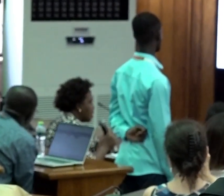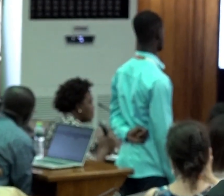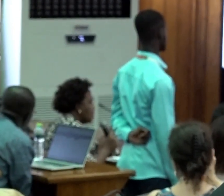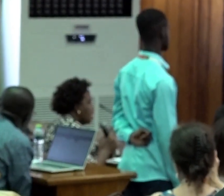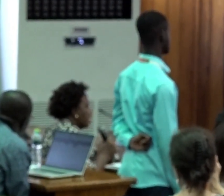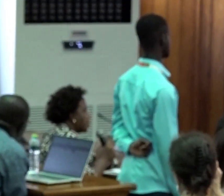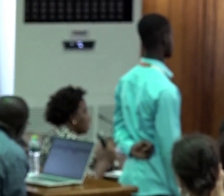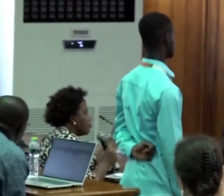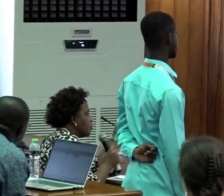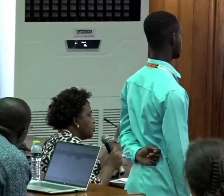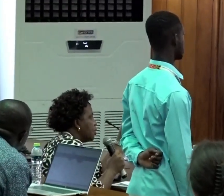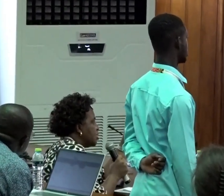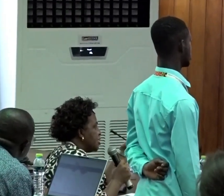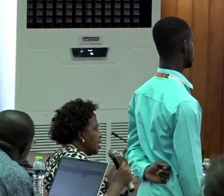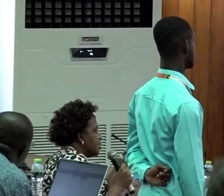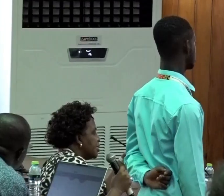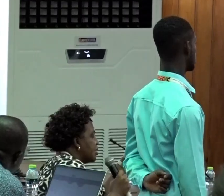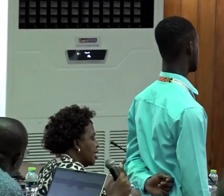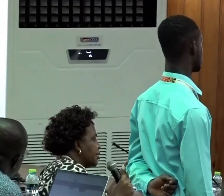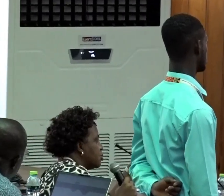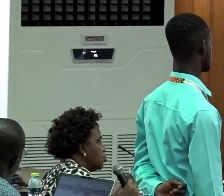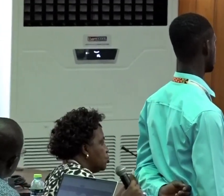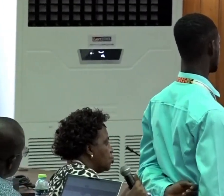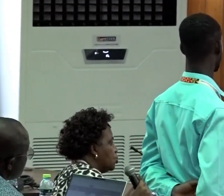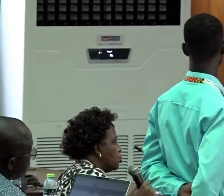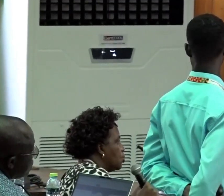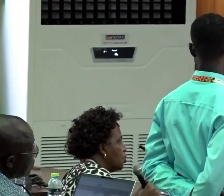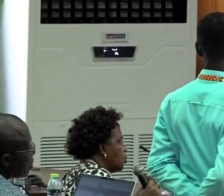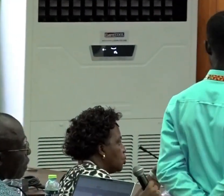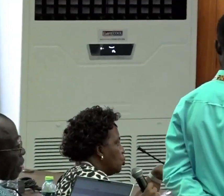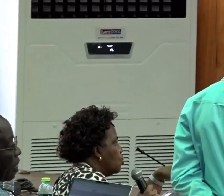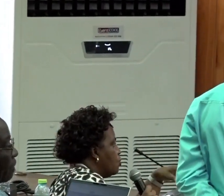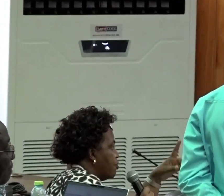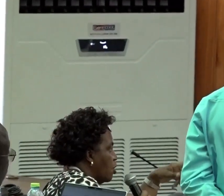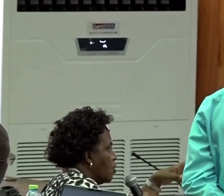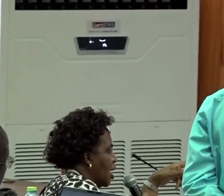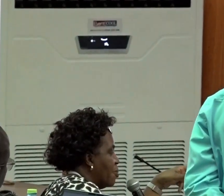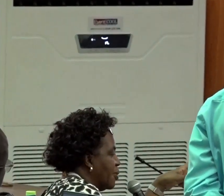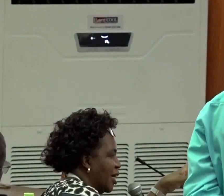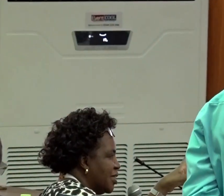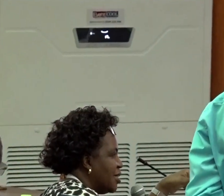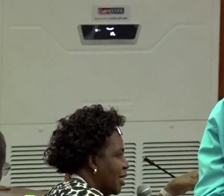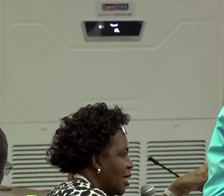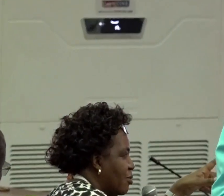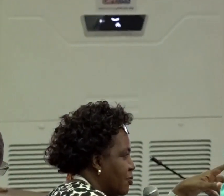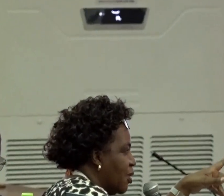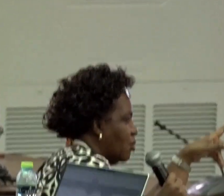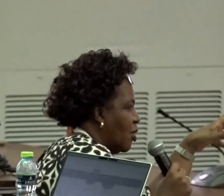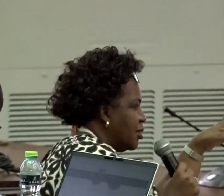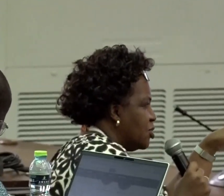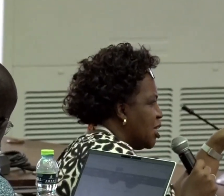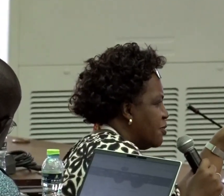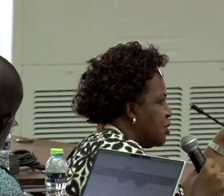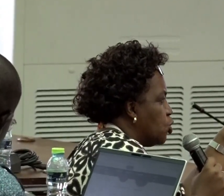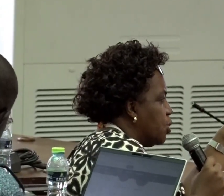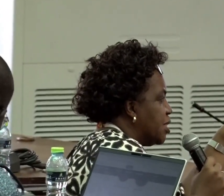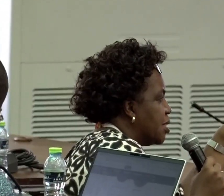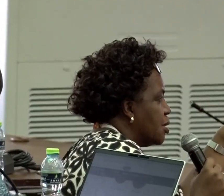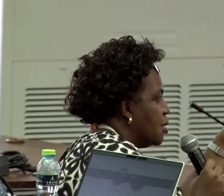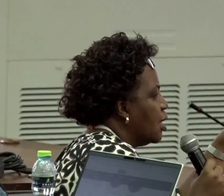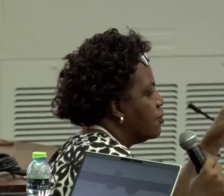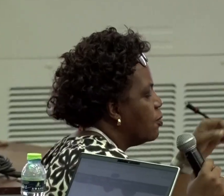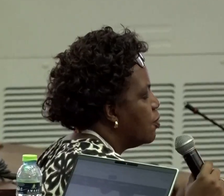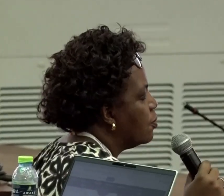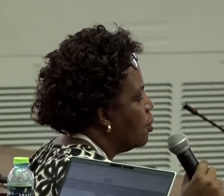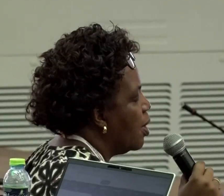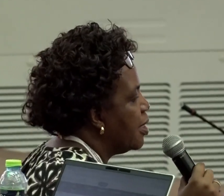as well. You indicated that you would follow up. I didn't get for how long. Did you say 52 weeks? 1